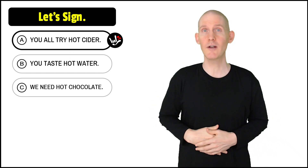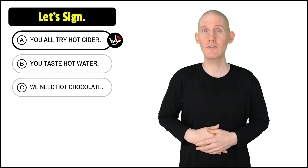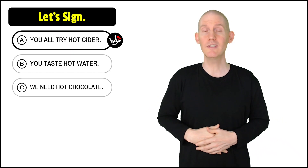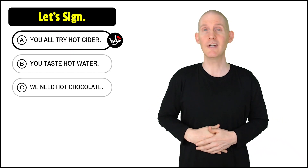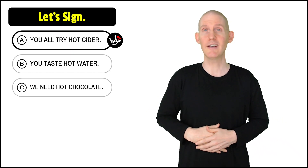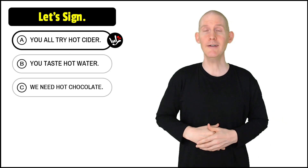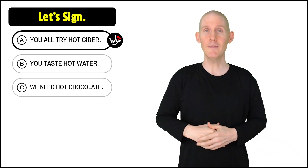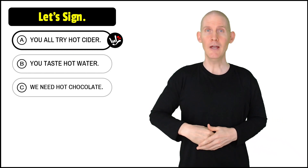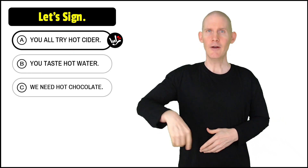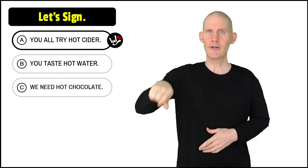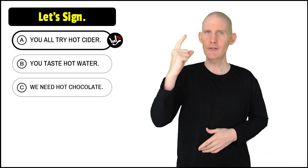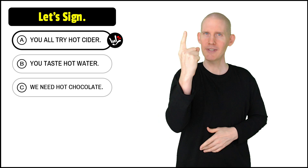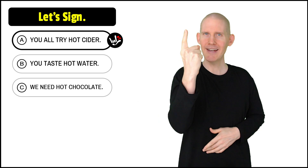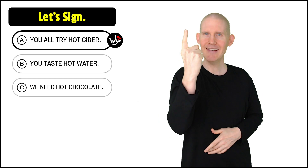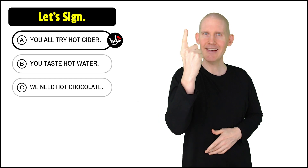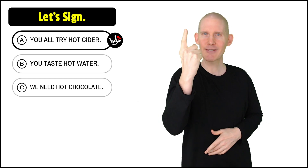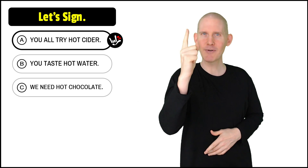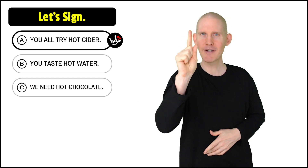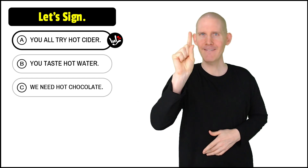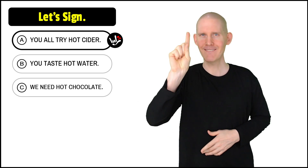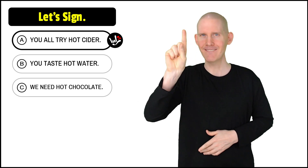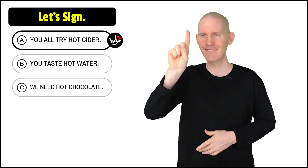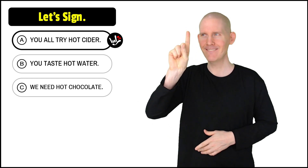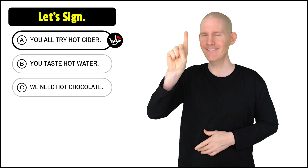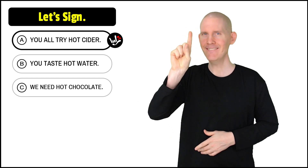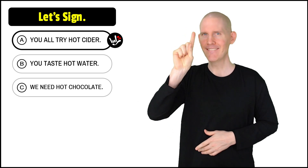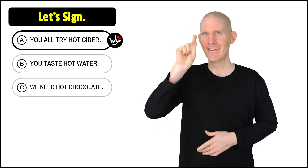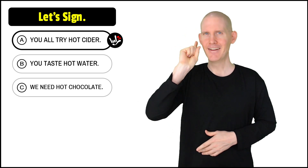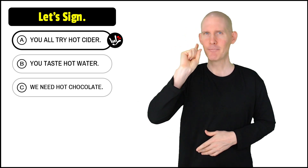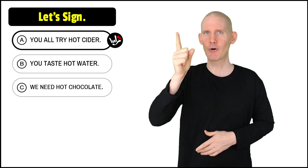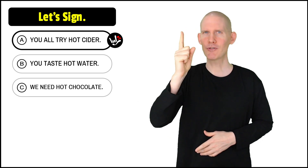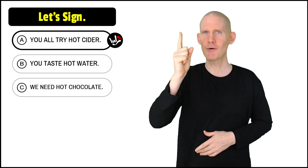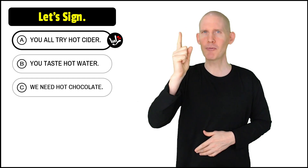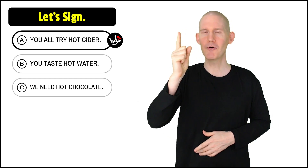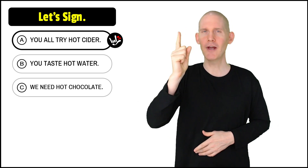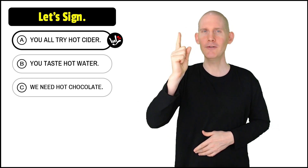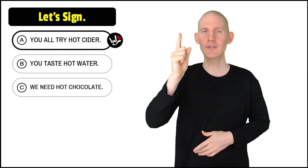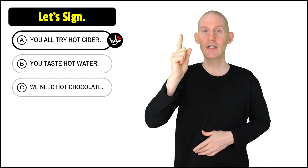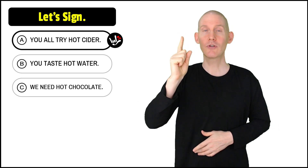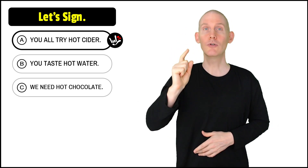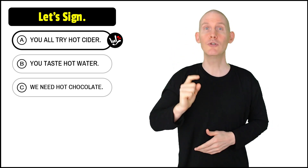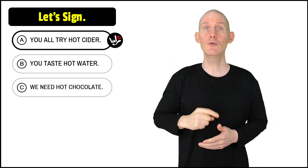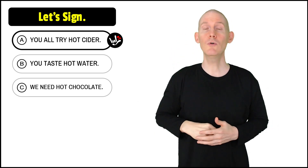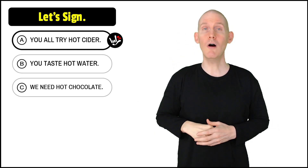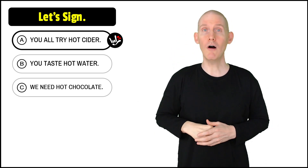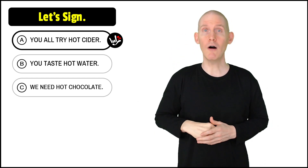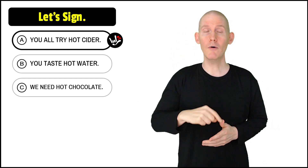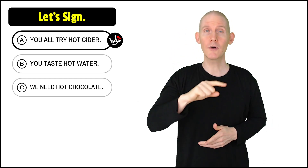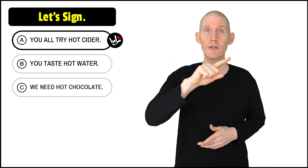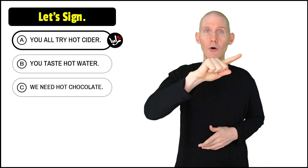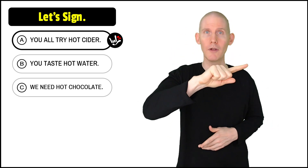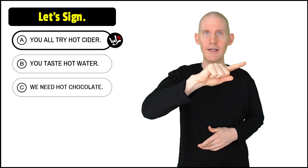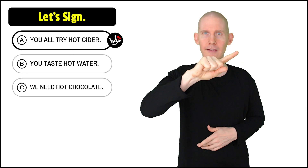whatever. I'm going to use that index finger. Personal pronouns. So you all, we're going to go like